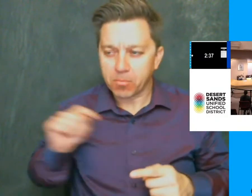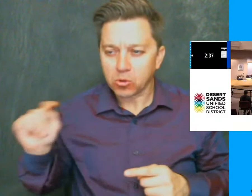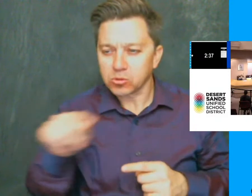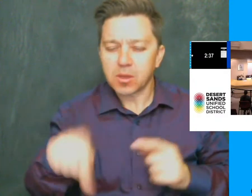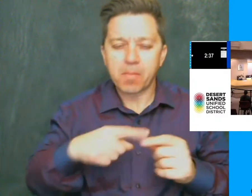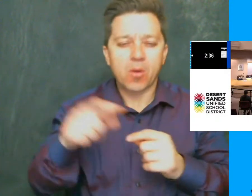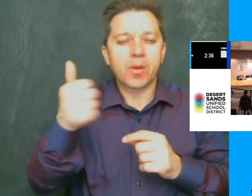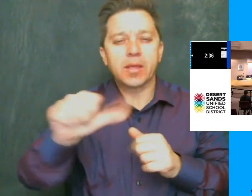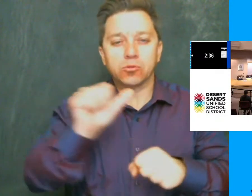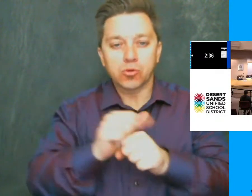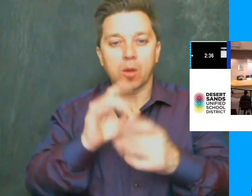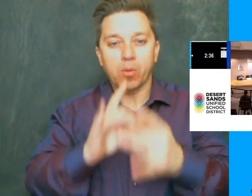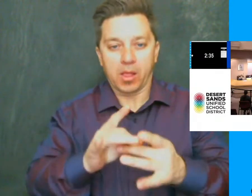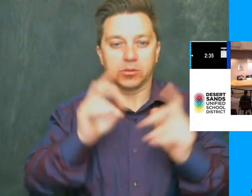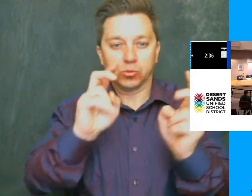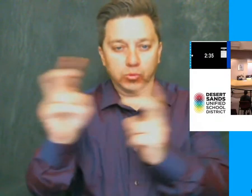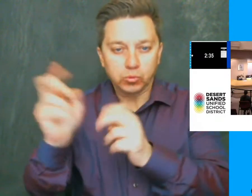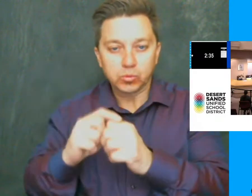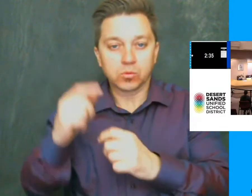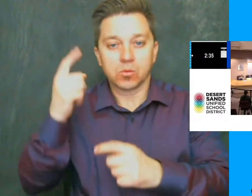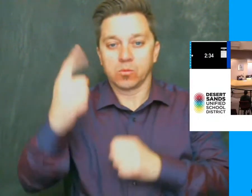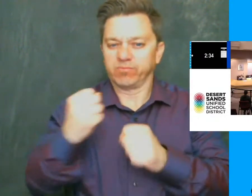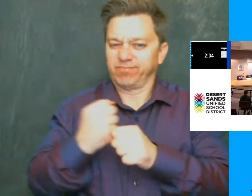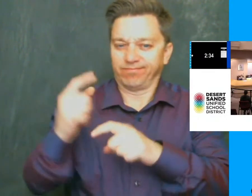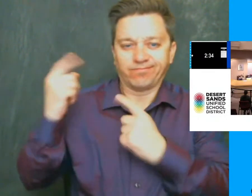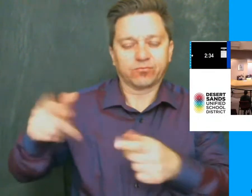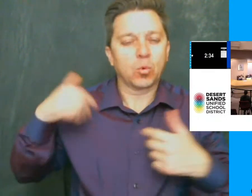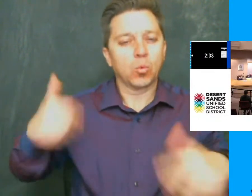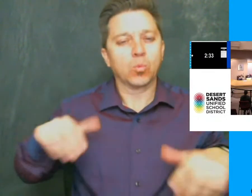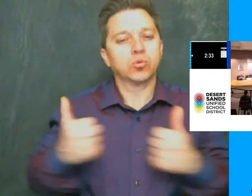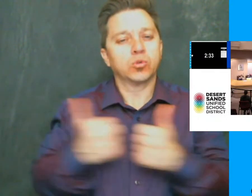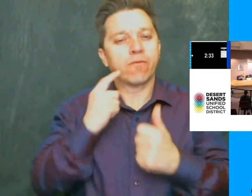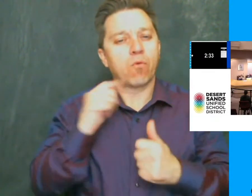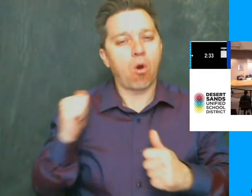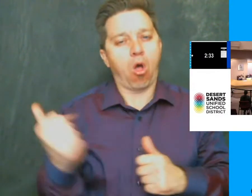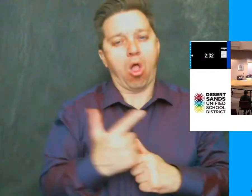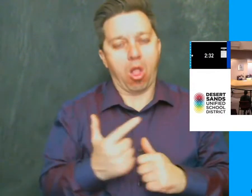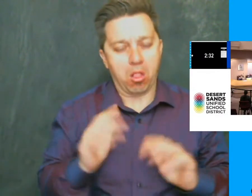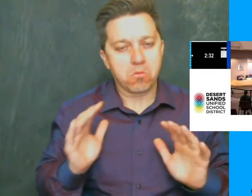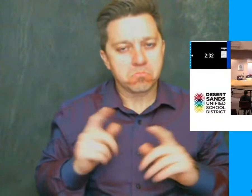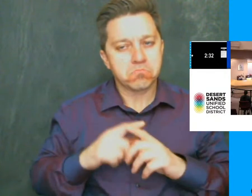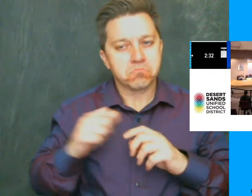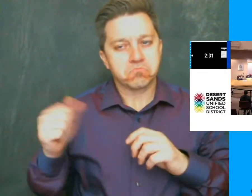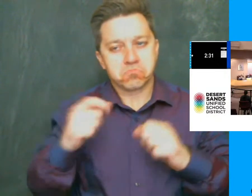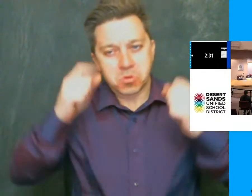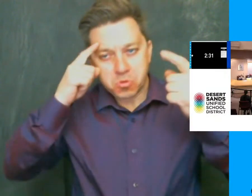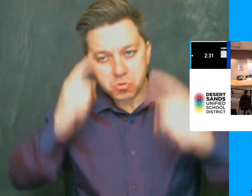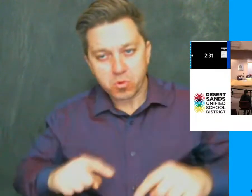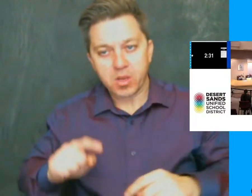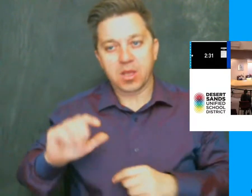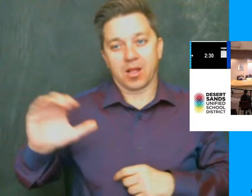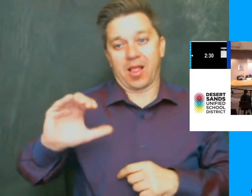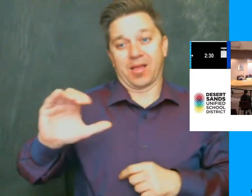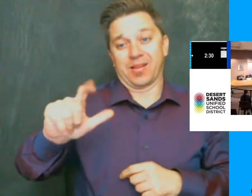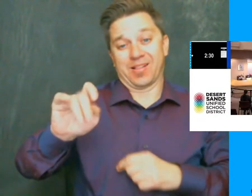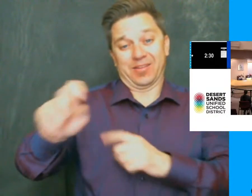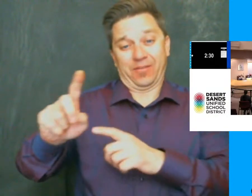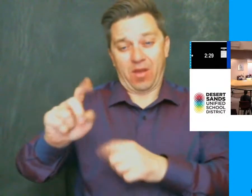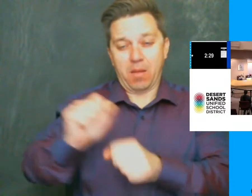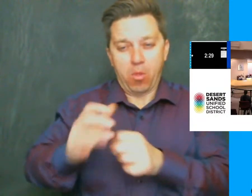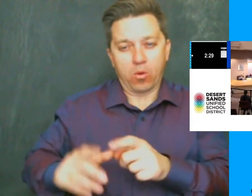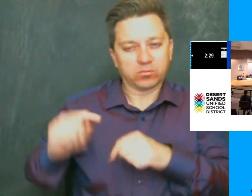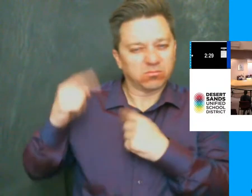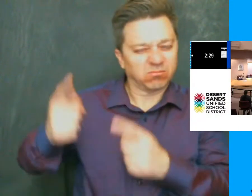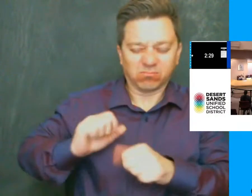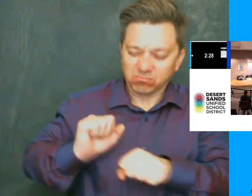job-related issues. The past year has been challenging for us all. But we can all agree that classified employees have been in the trenches since